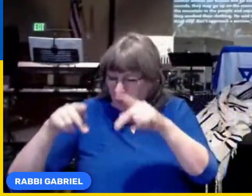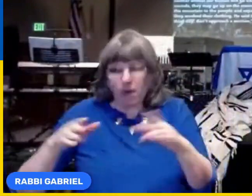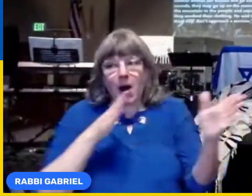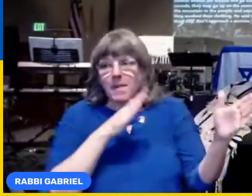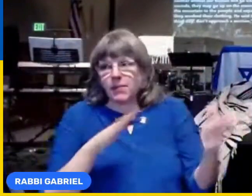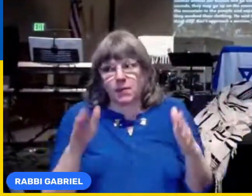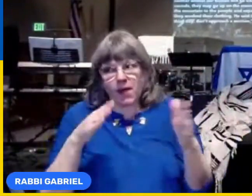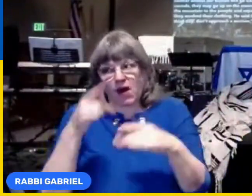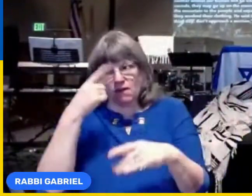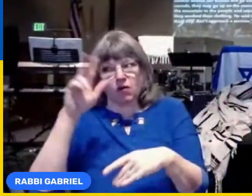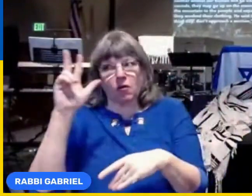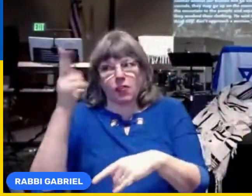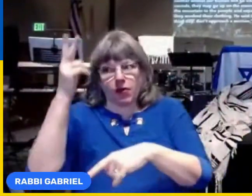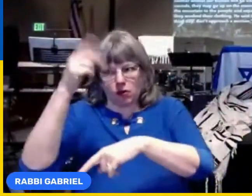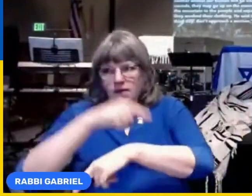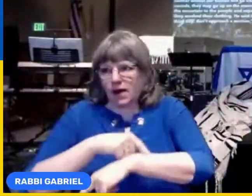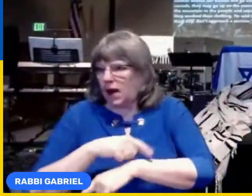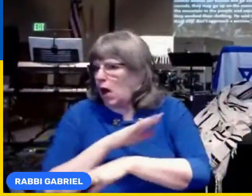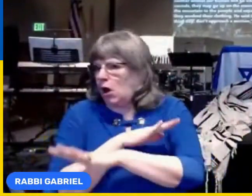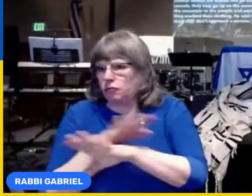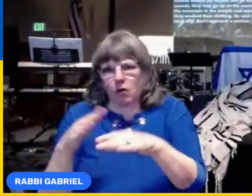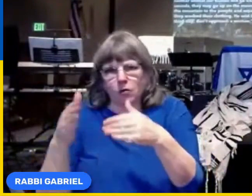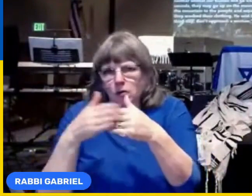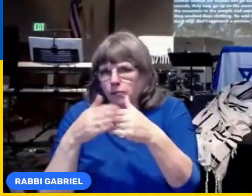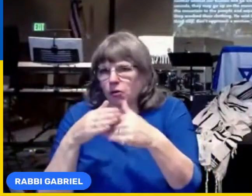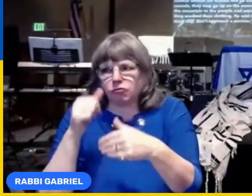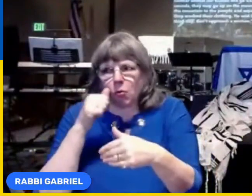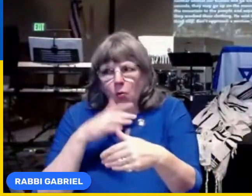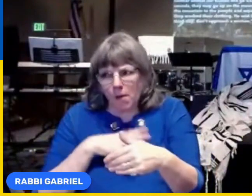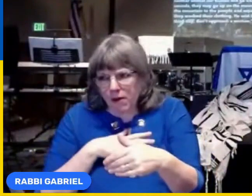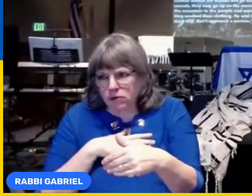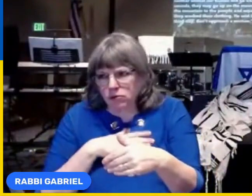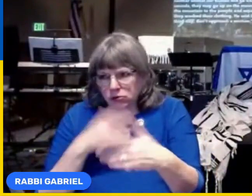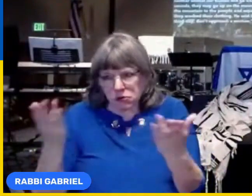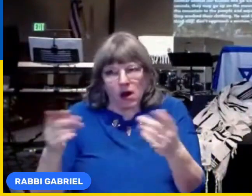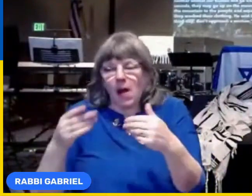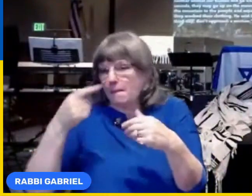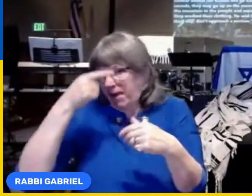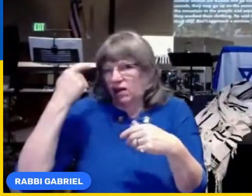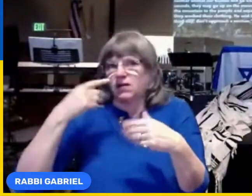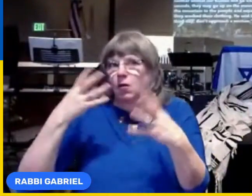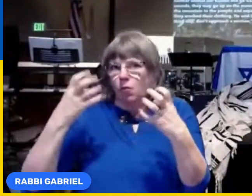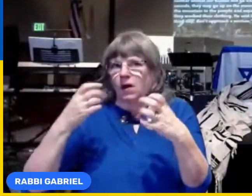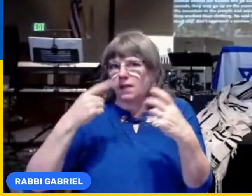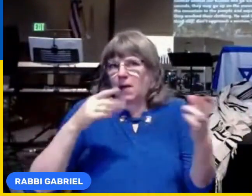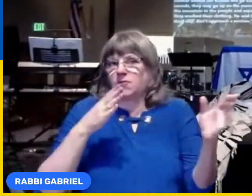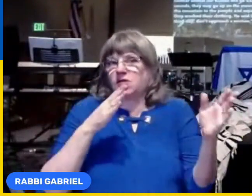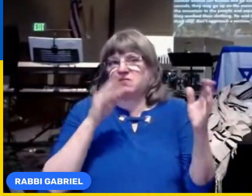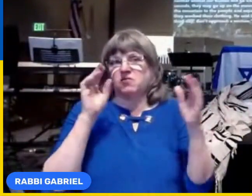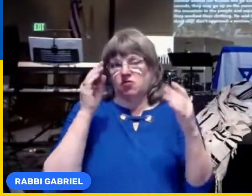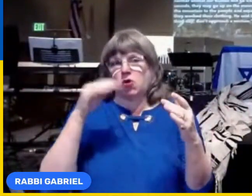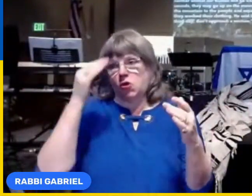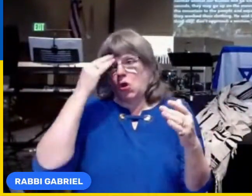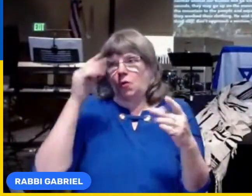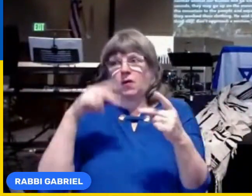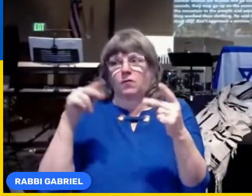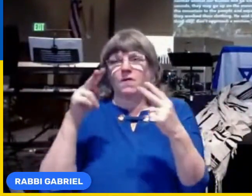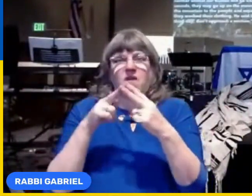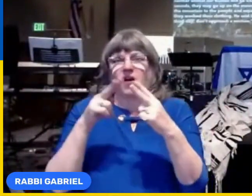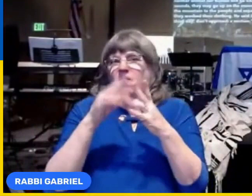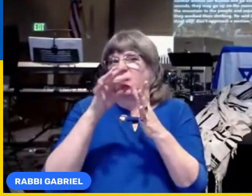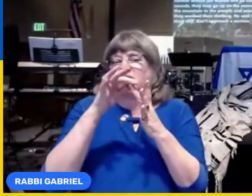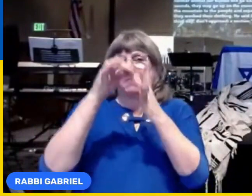"Prepare for the third day. Don't approach a woman." On the morning of the third day, there was thunder, lightning, and a